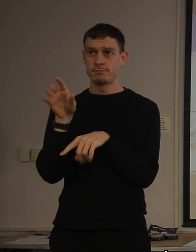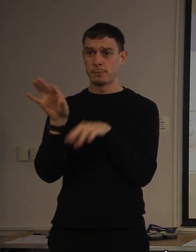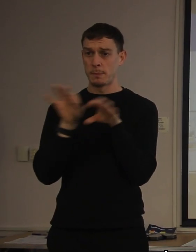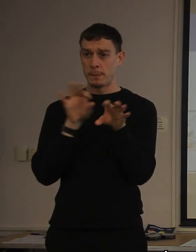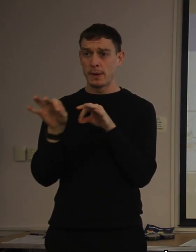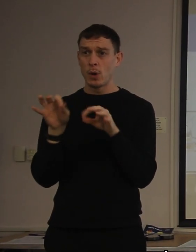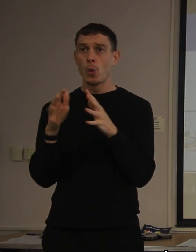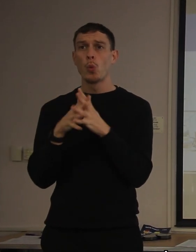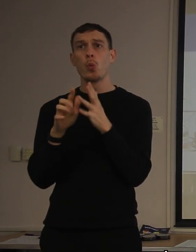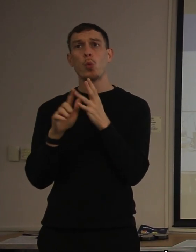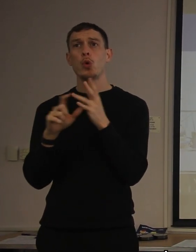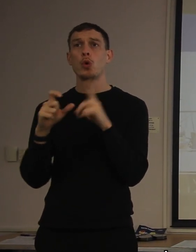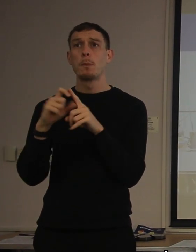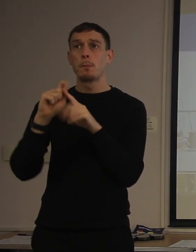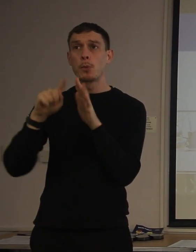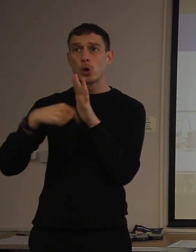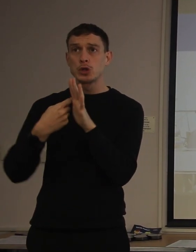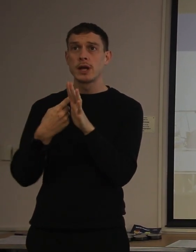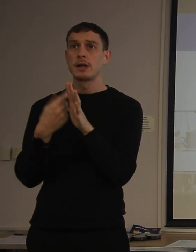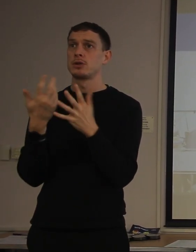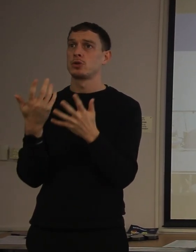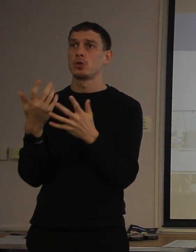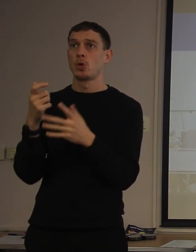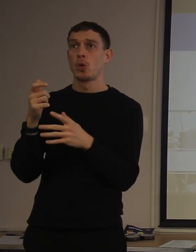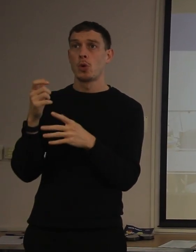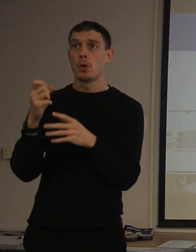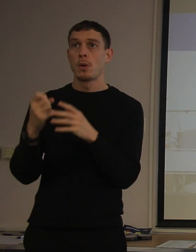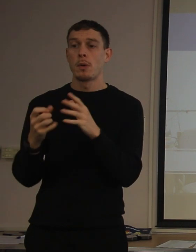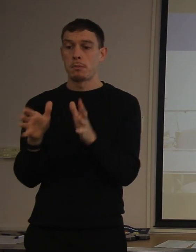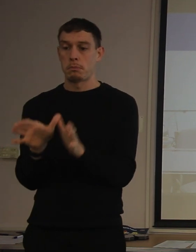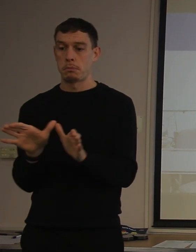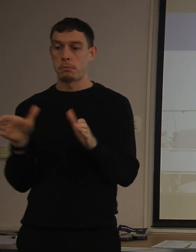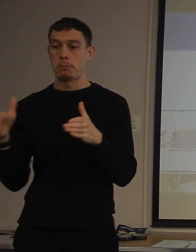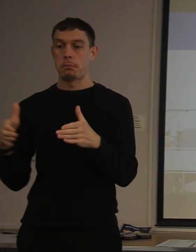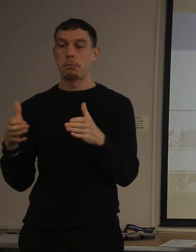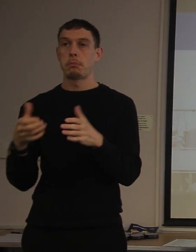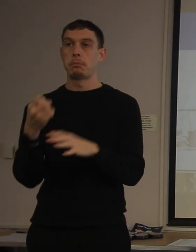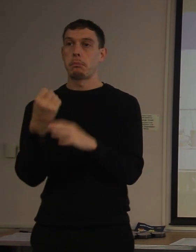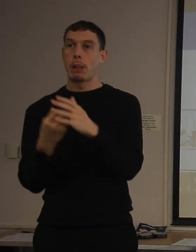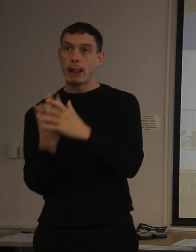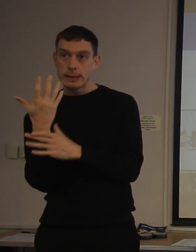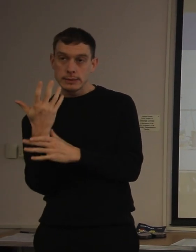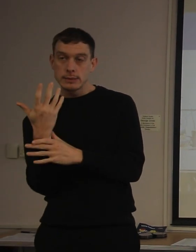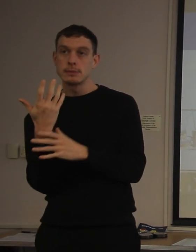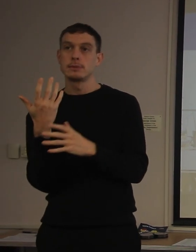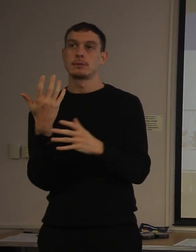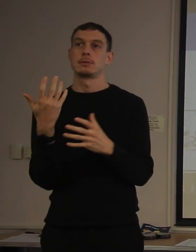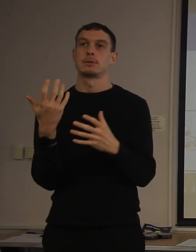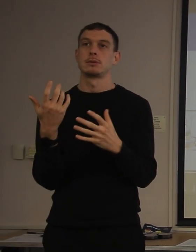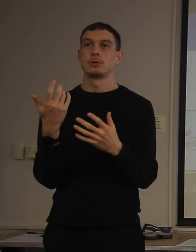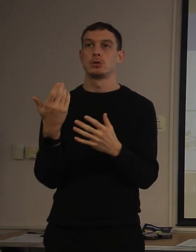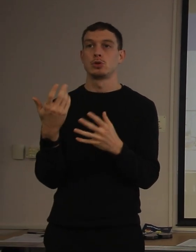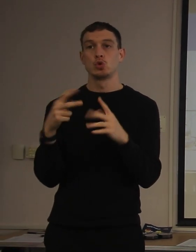wood projects that they work on. So we've had people make planters, toolboxes,